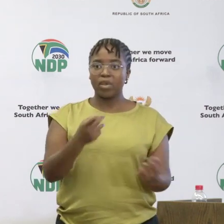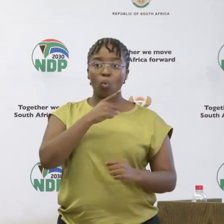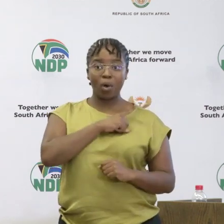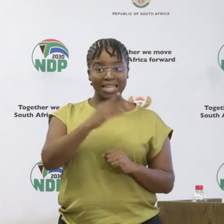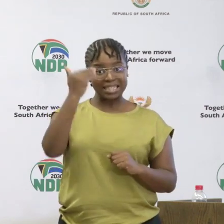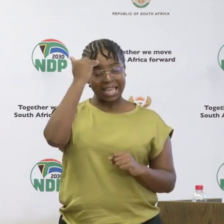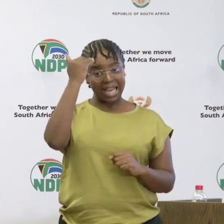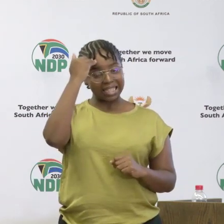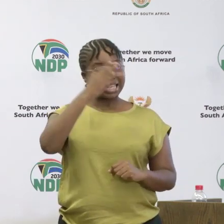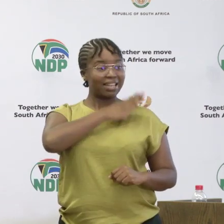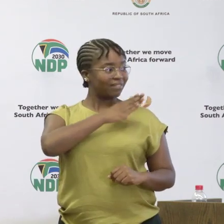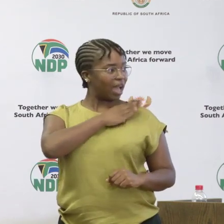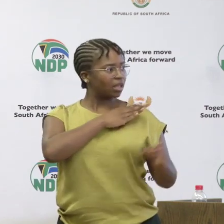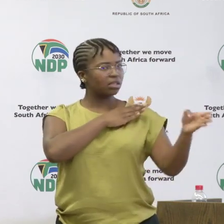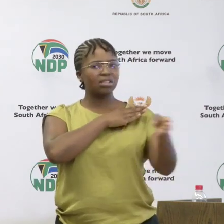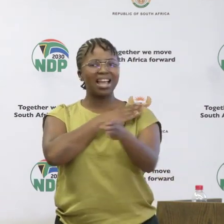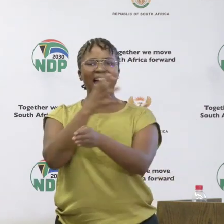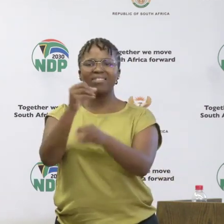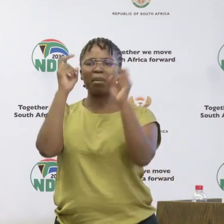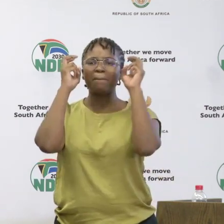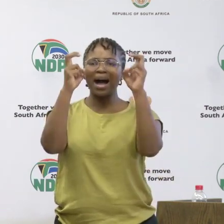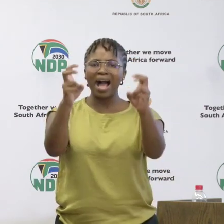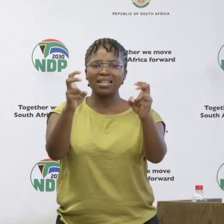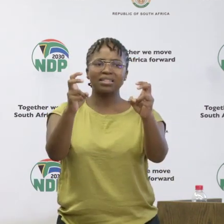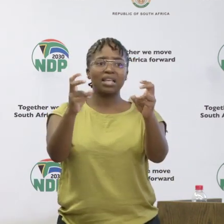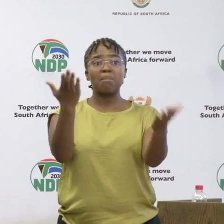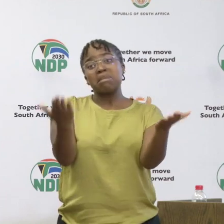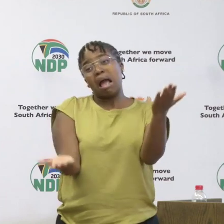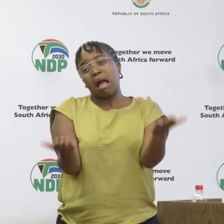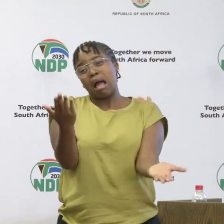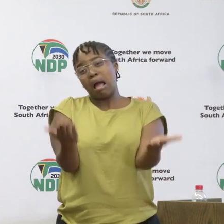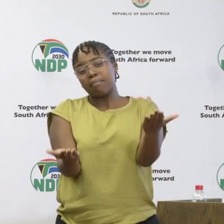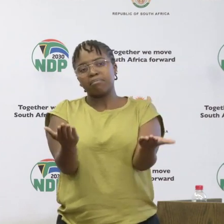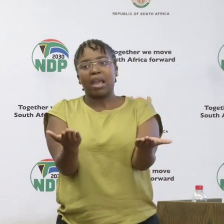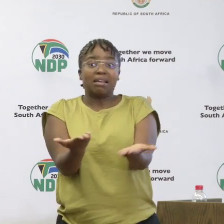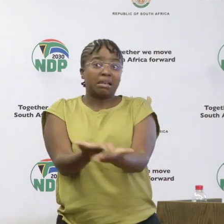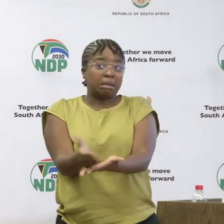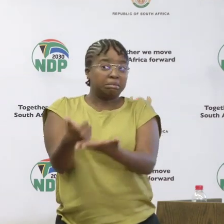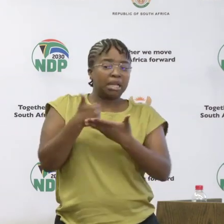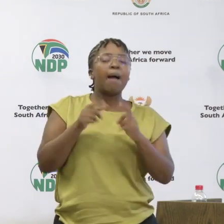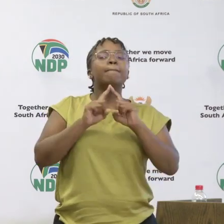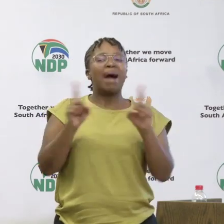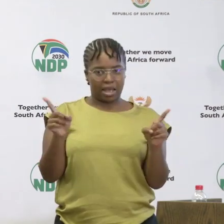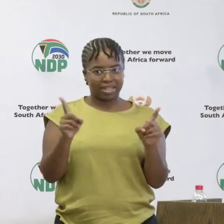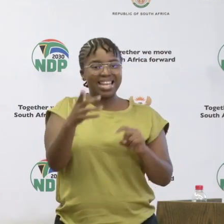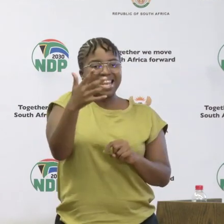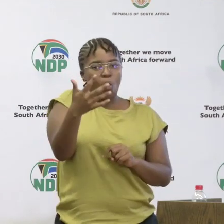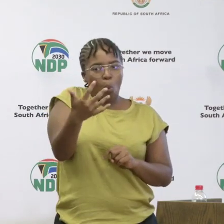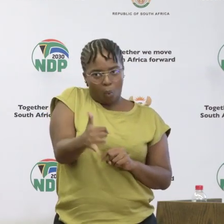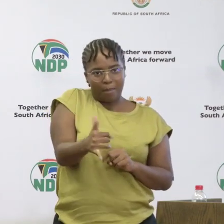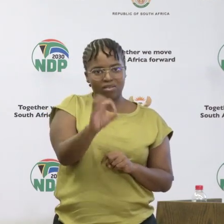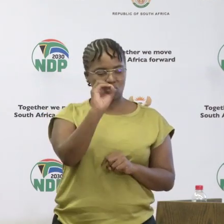know that Defense also has buses here and there, but that will only depend if there is a need for